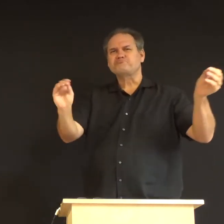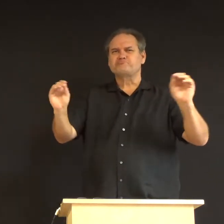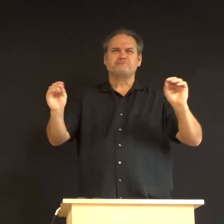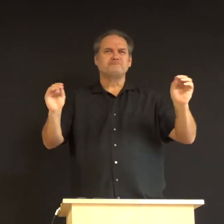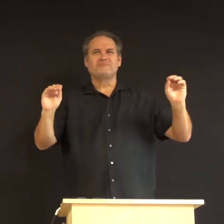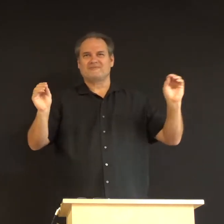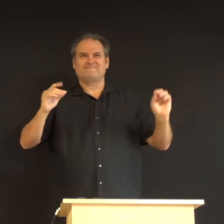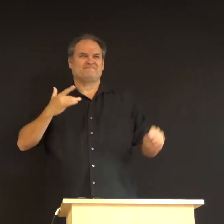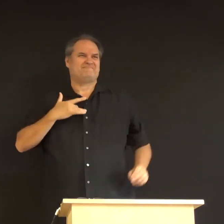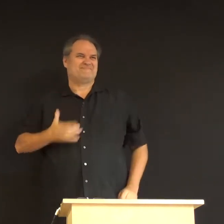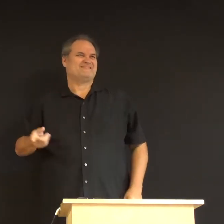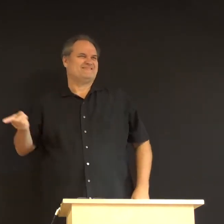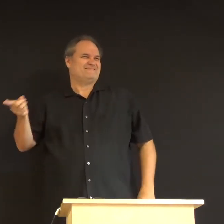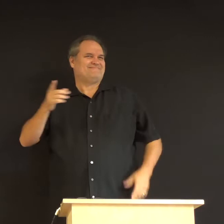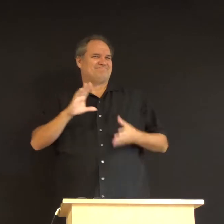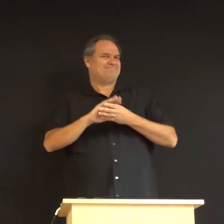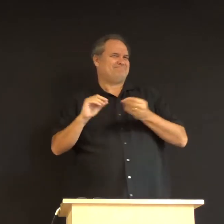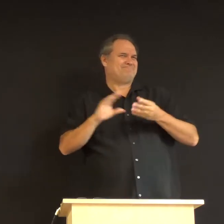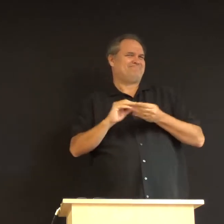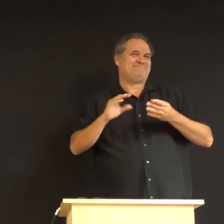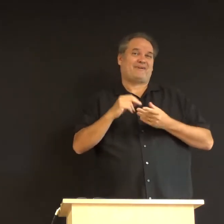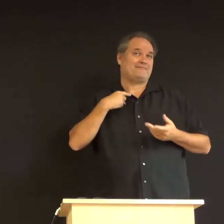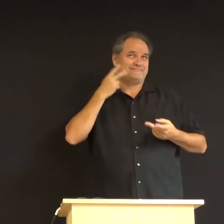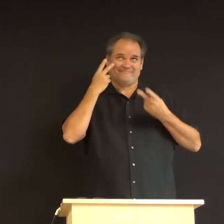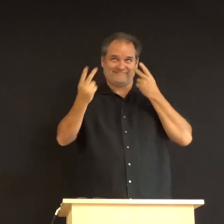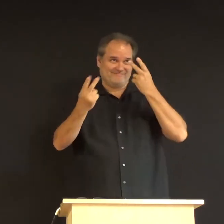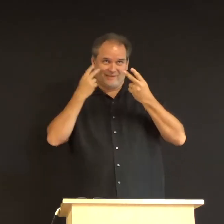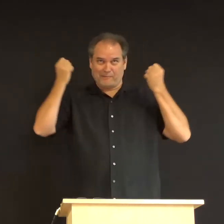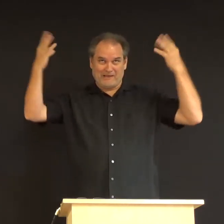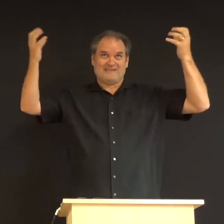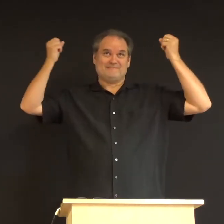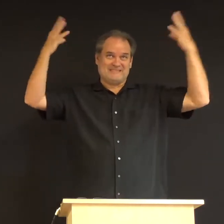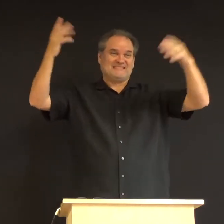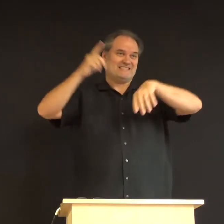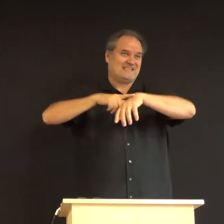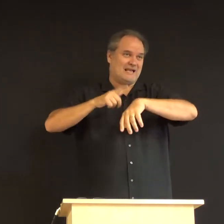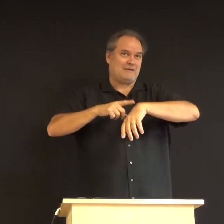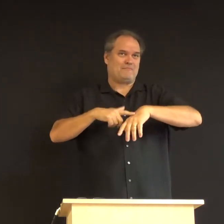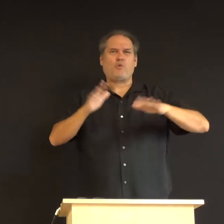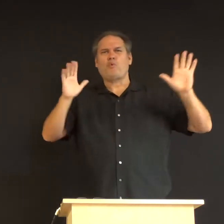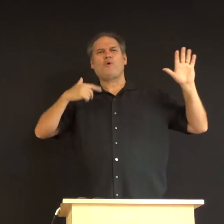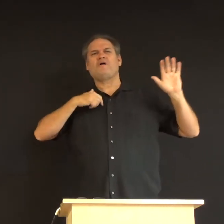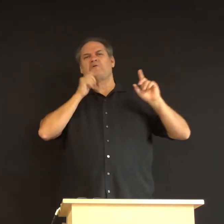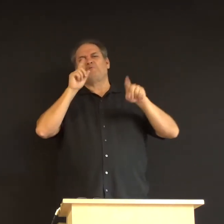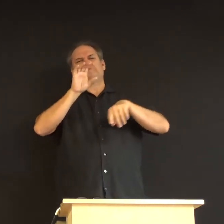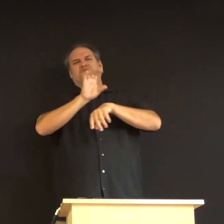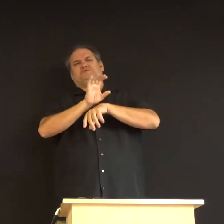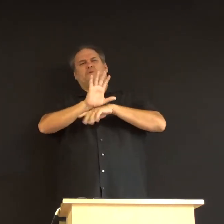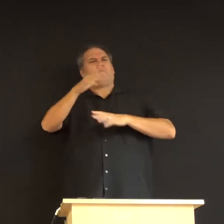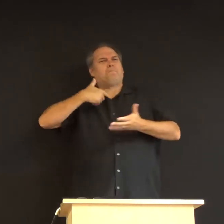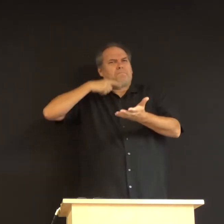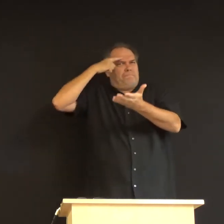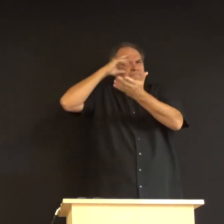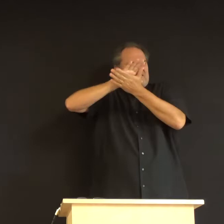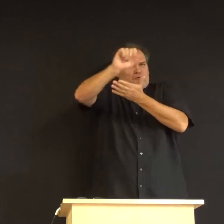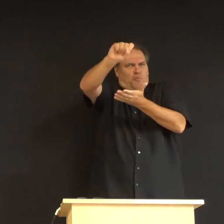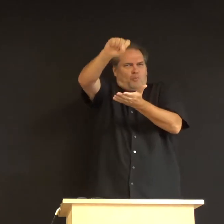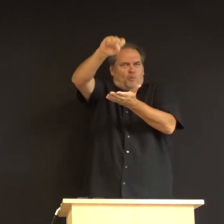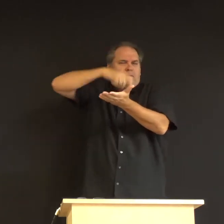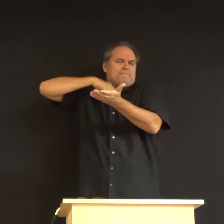against Jesus or anything, but that's typically what you see most of them. Oh, I don't go to church. I